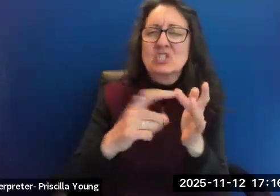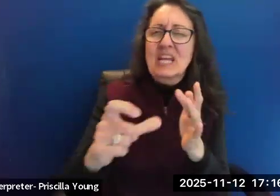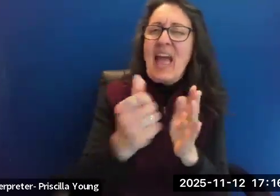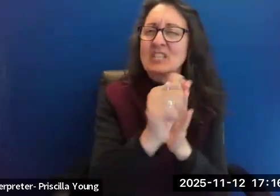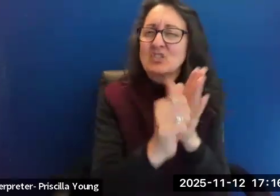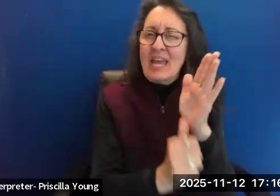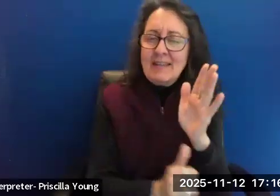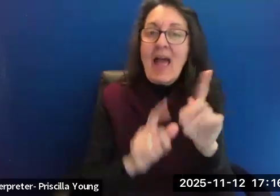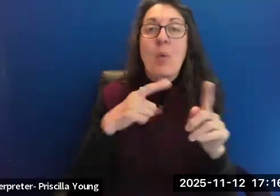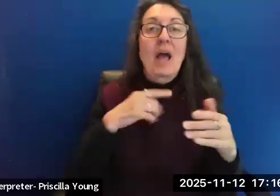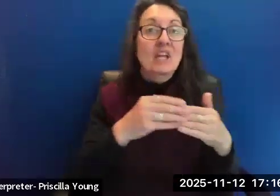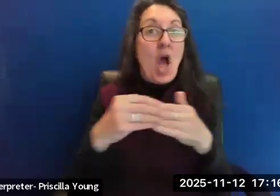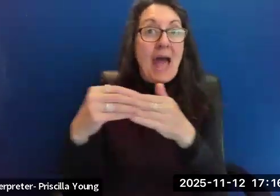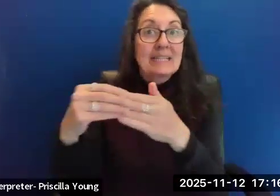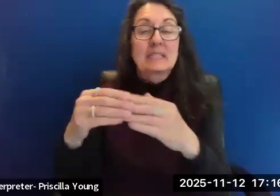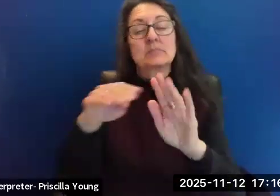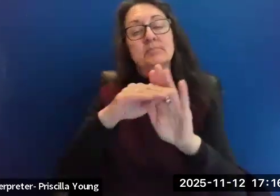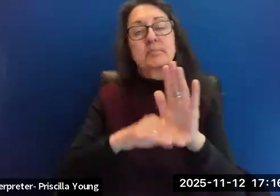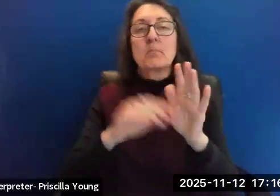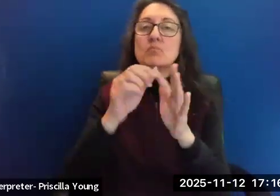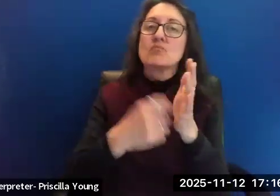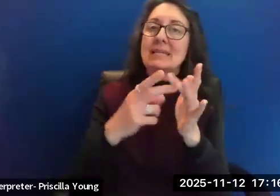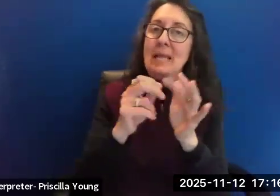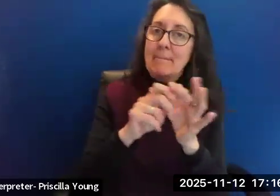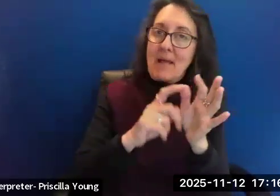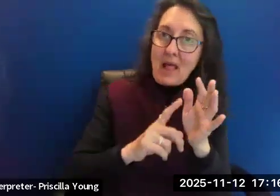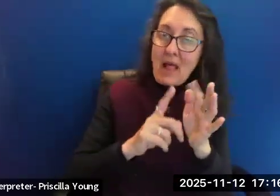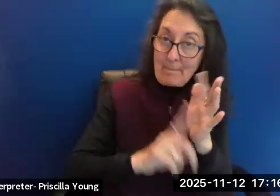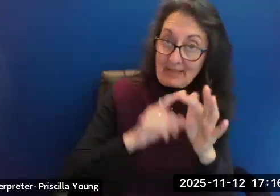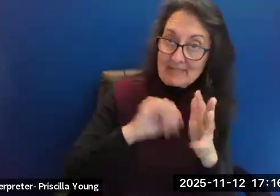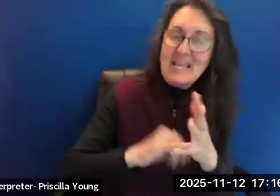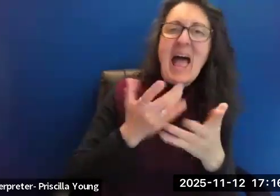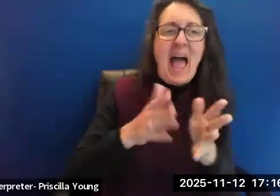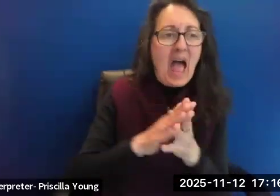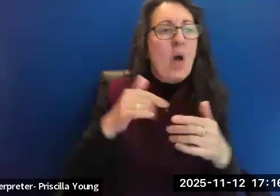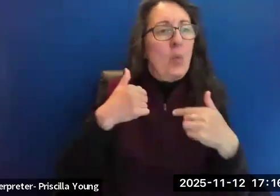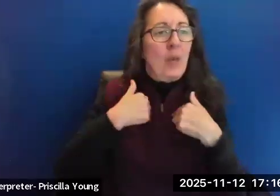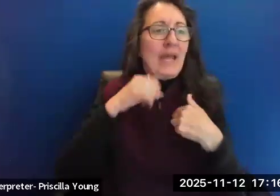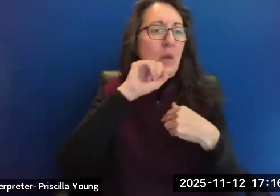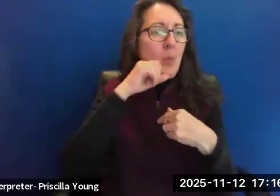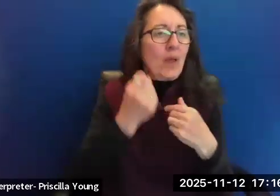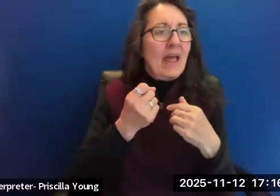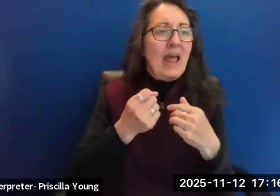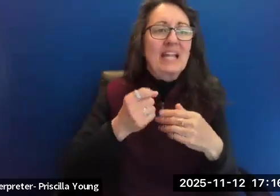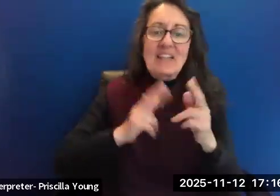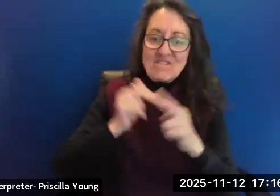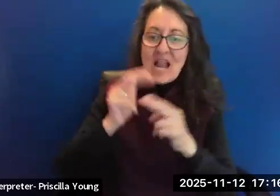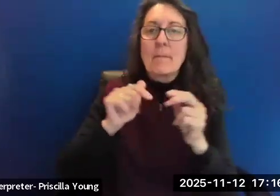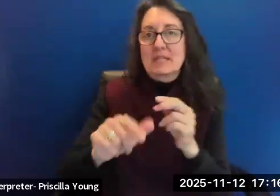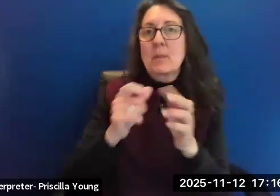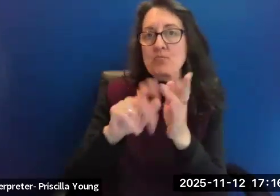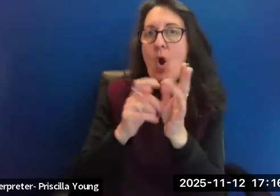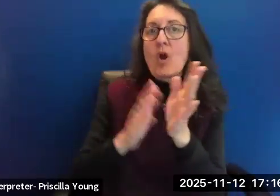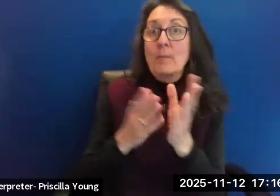how we've developed this program through consultation with students with disability. So the 1-year